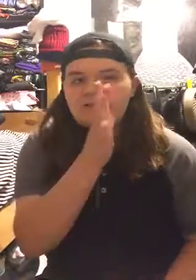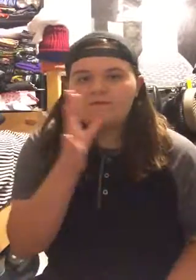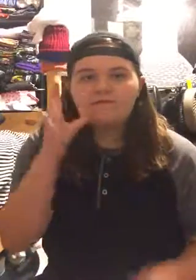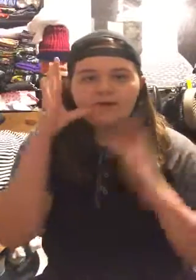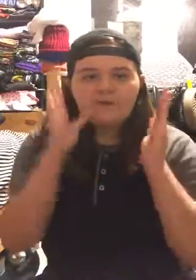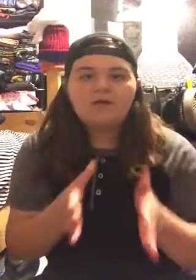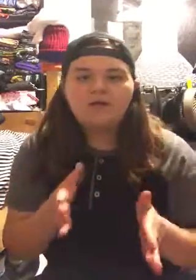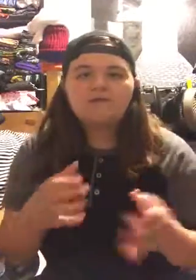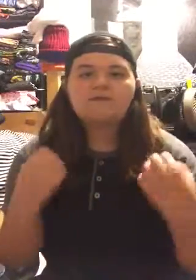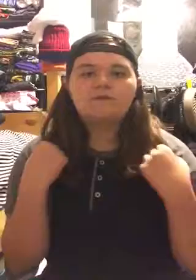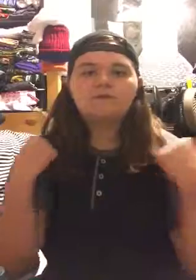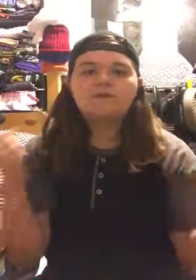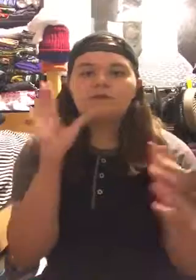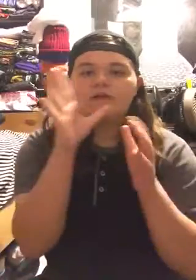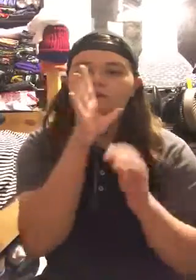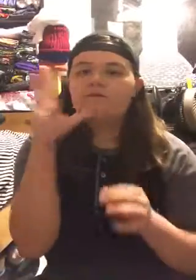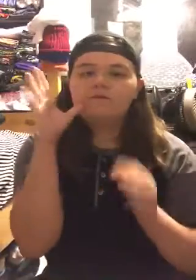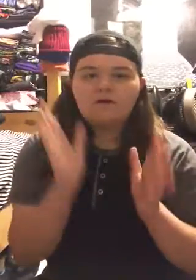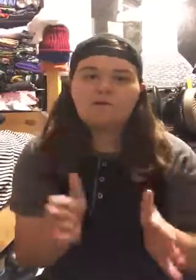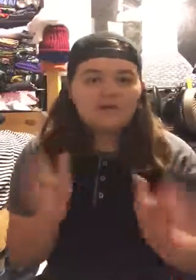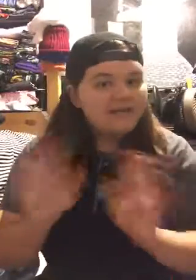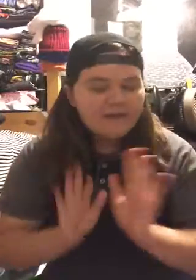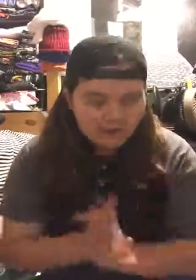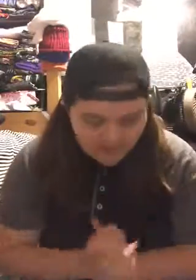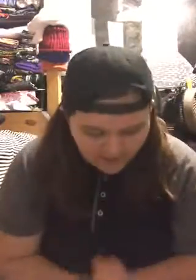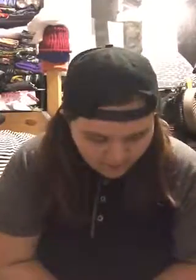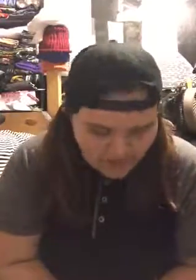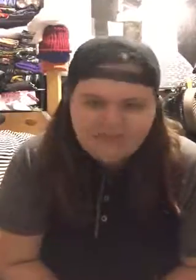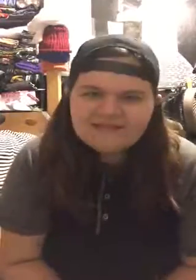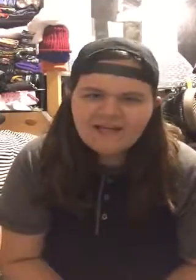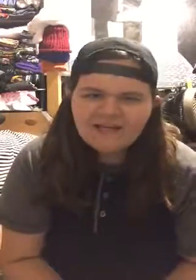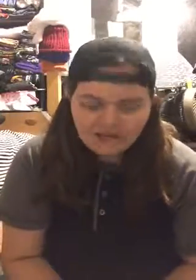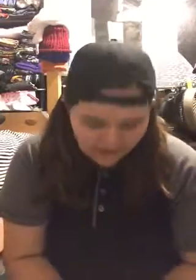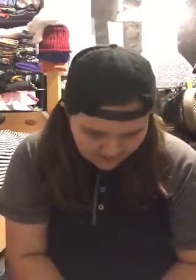same, farmer. So strong farmer. Anyway, where was I?